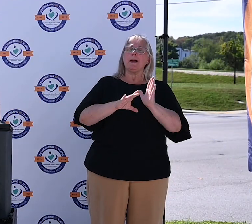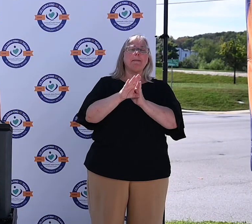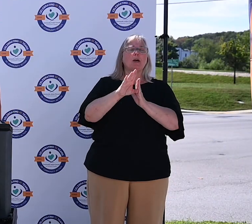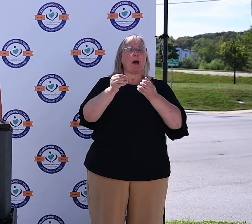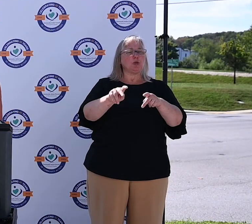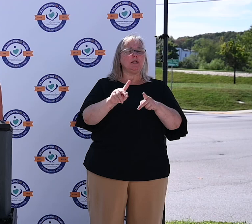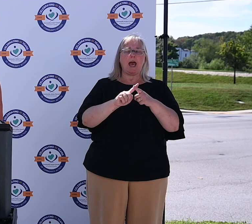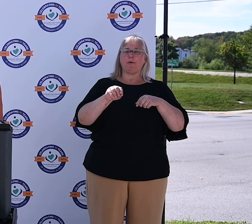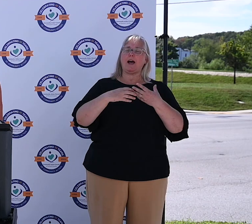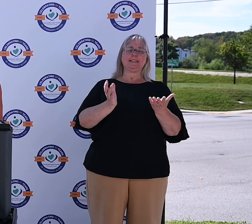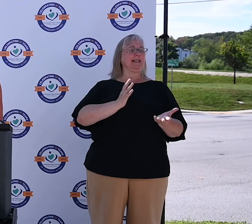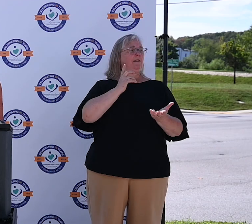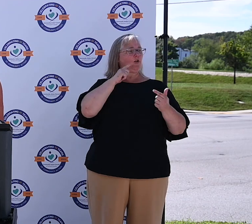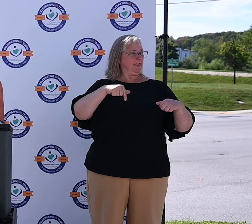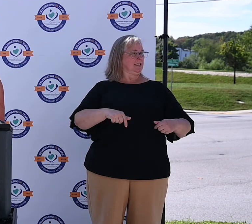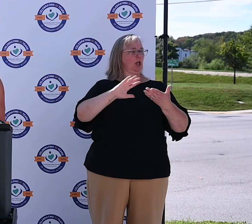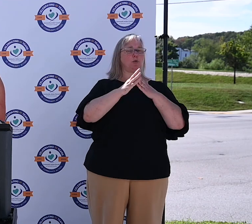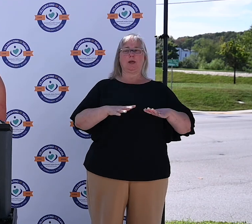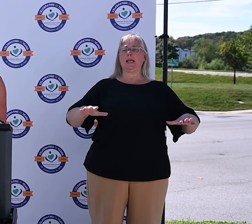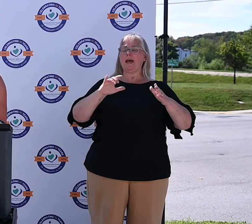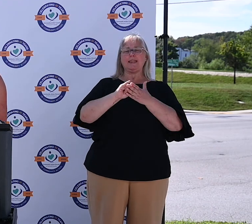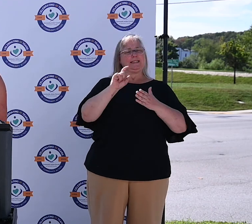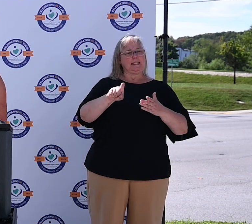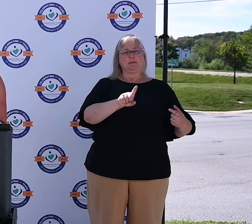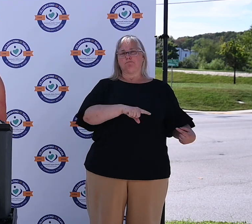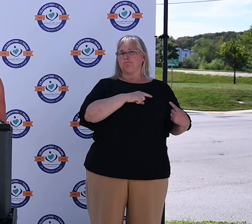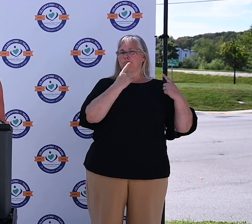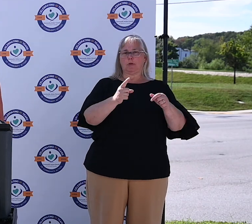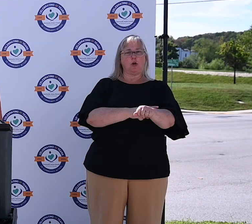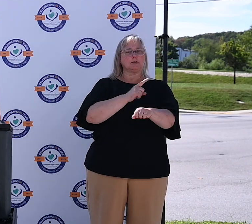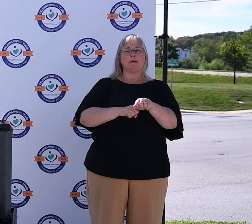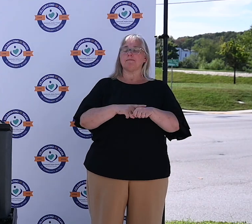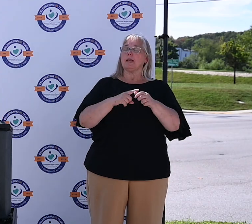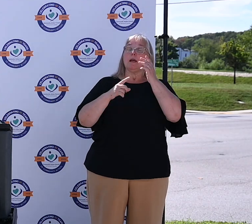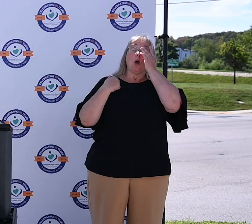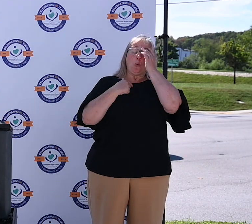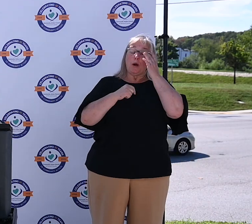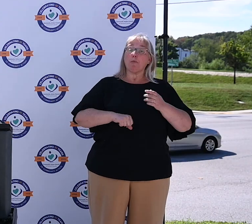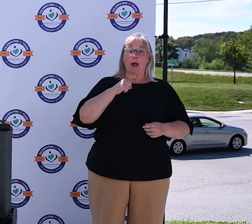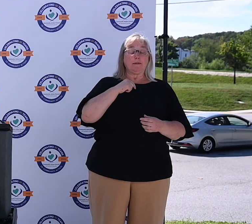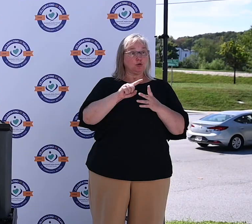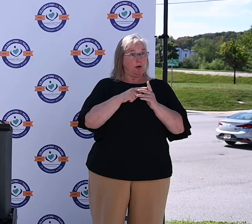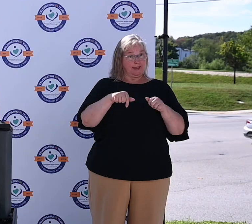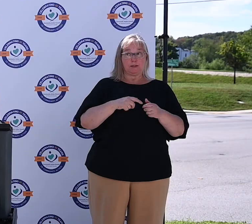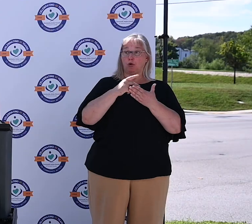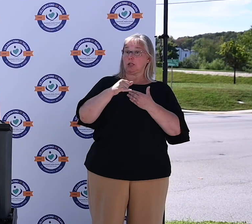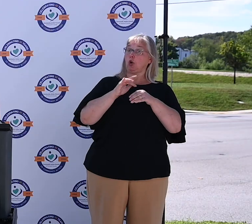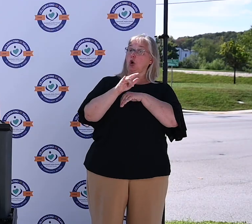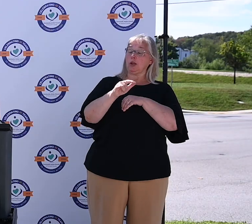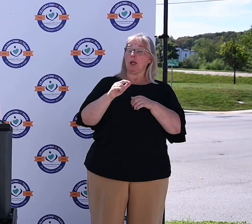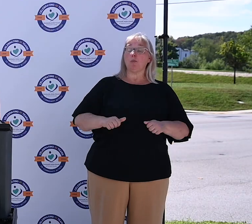they will provide dignity for this community that has needed it for so long. We're proud to have started this project early with